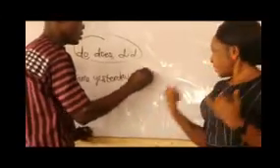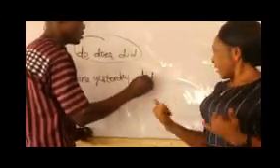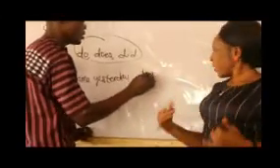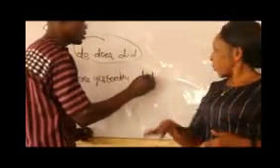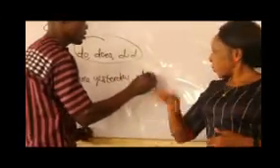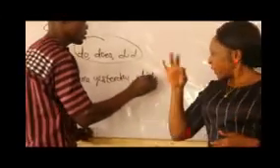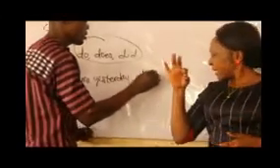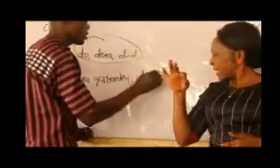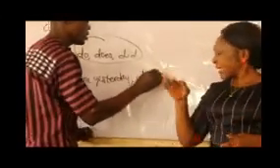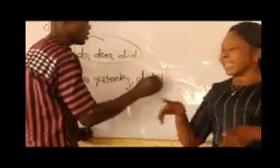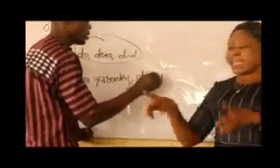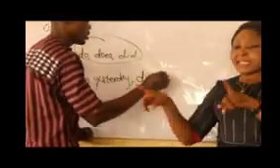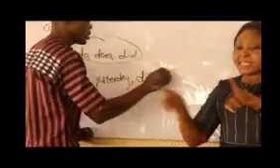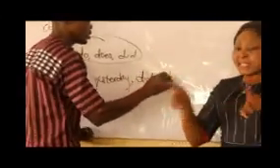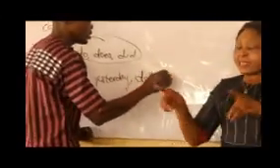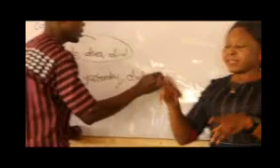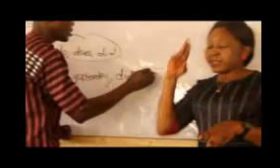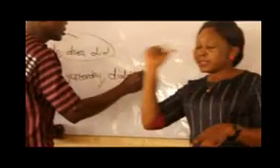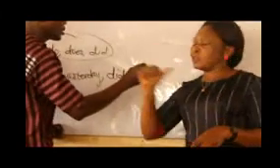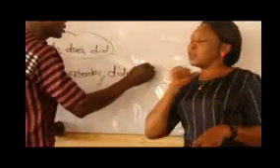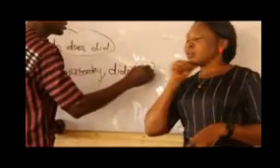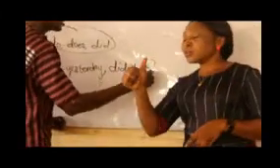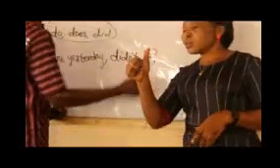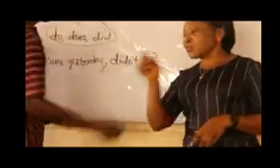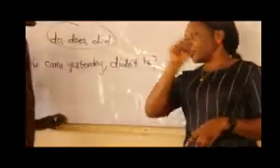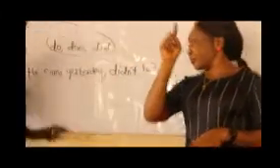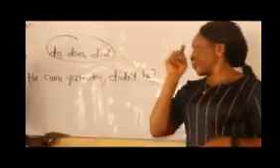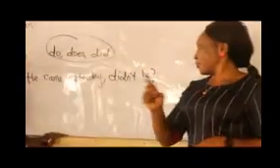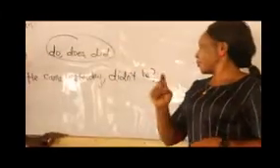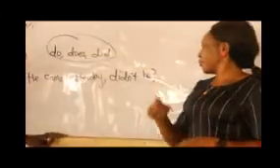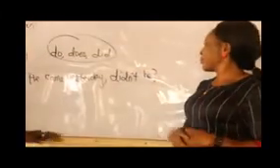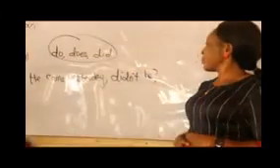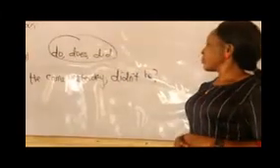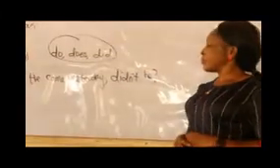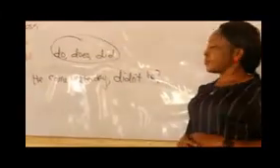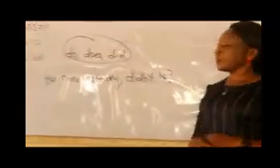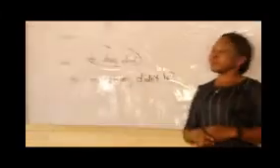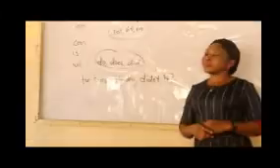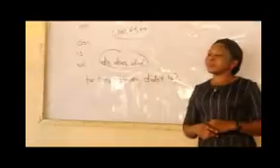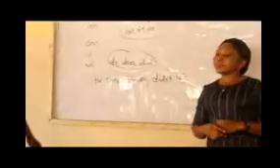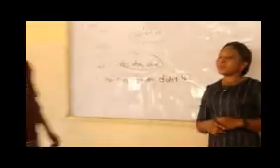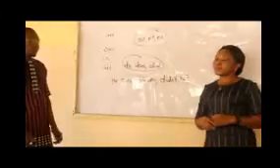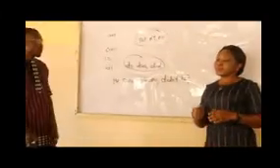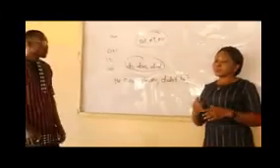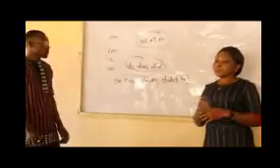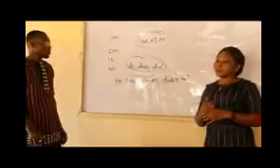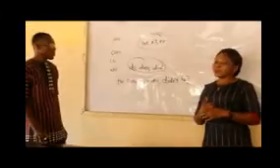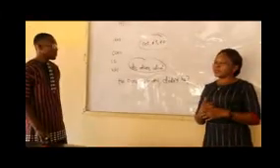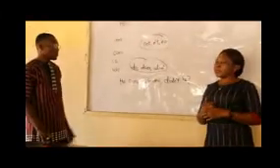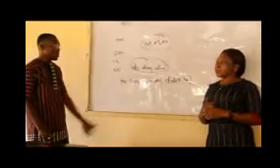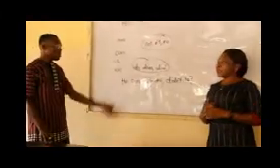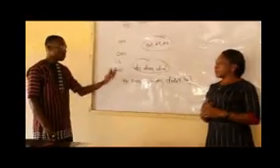tense, didn't he? That's what he said, if you can remember.